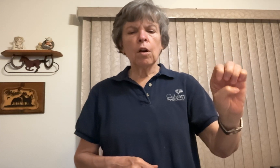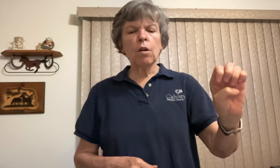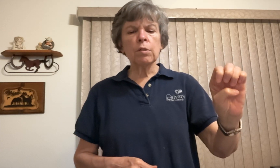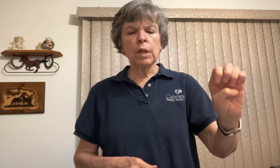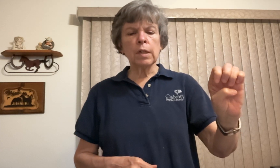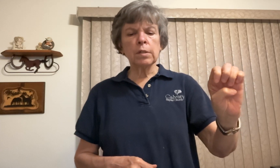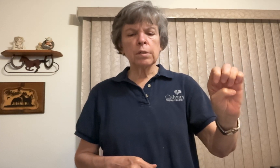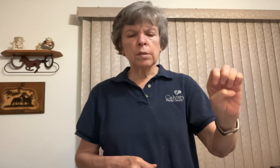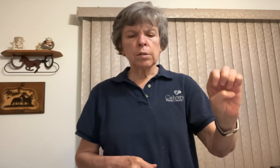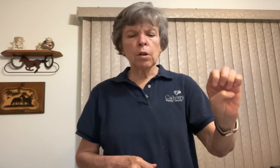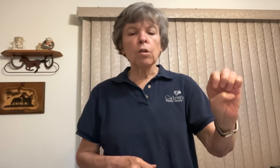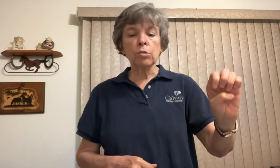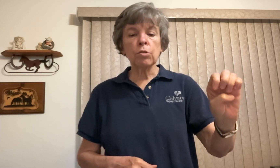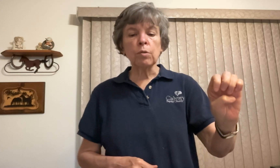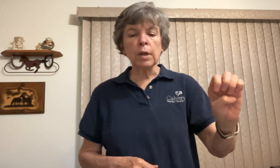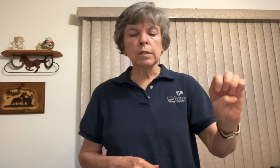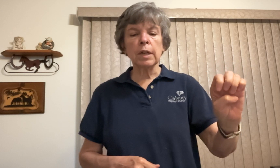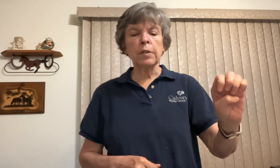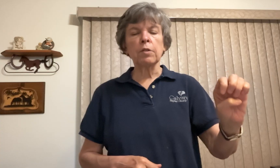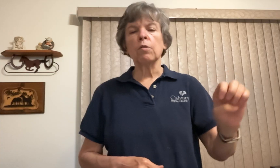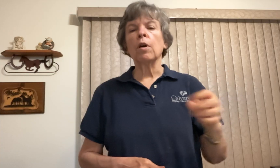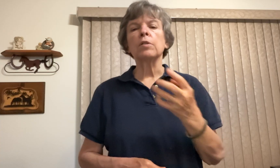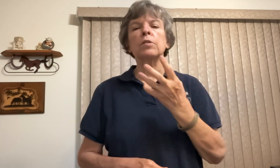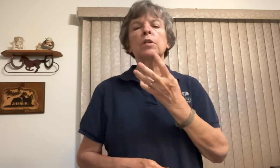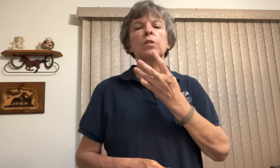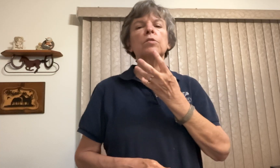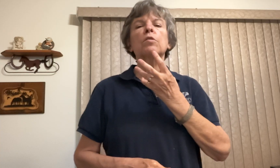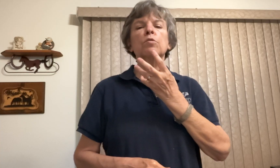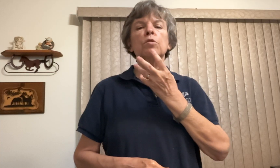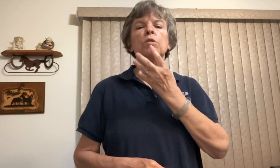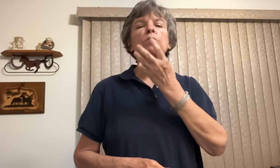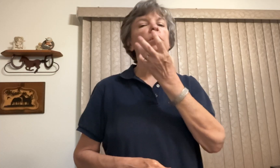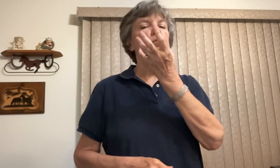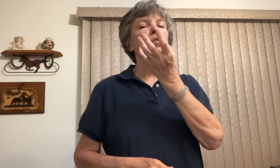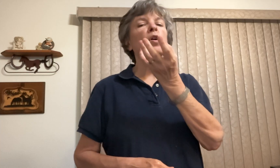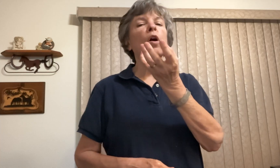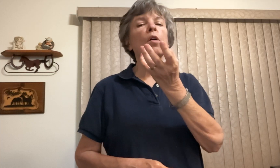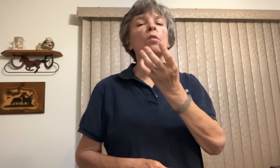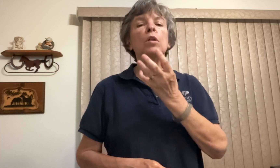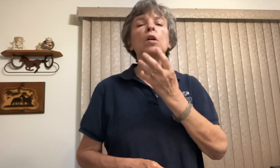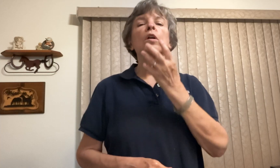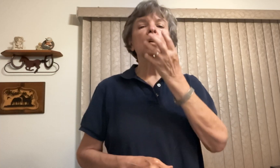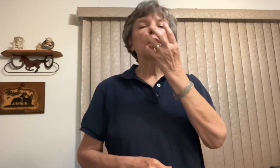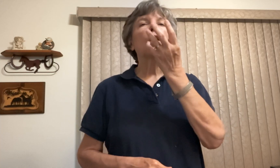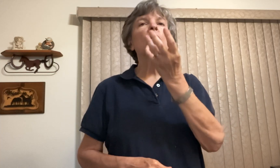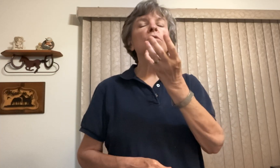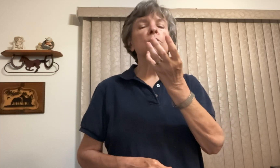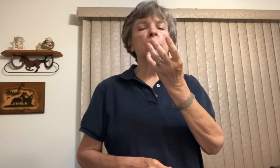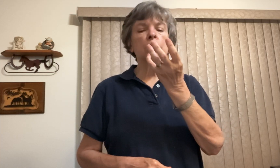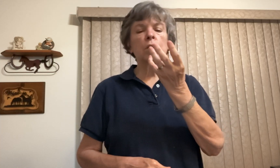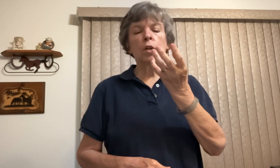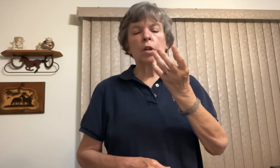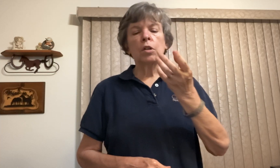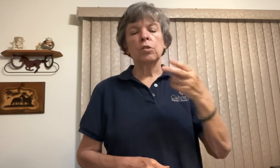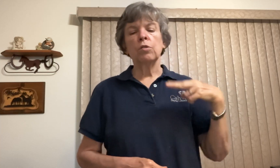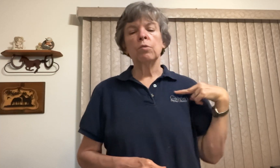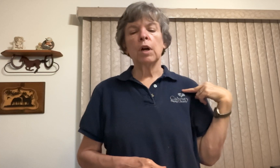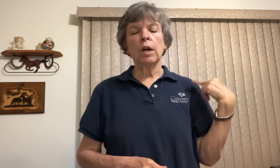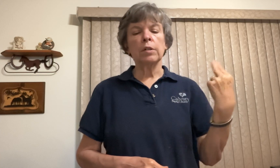Calls to us at the cross. So you could do this for call. Calls to us